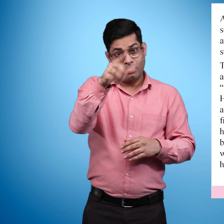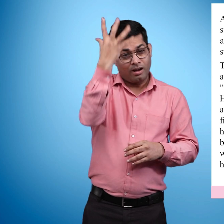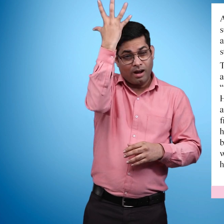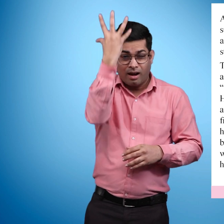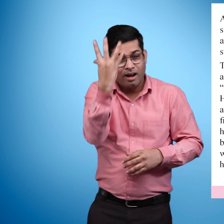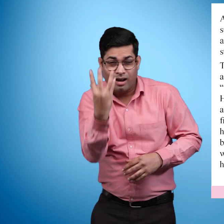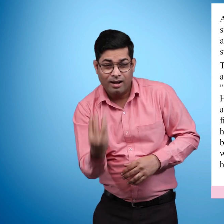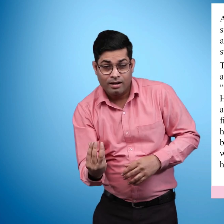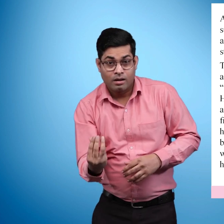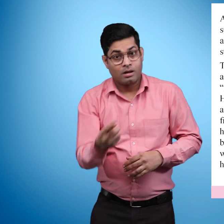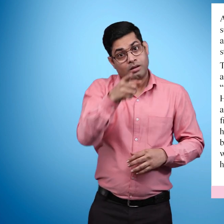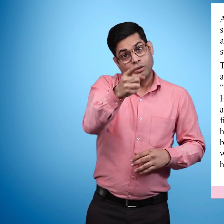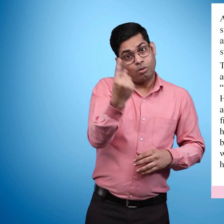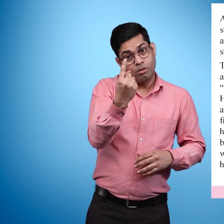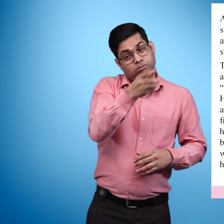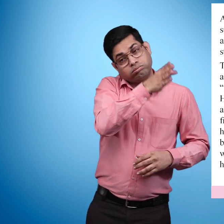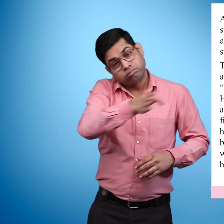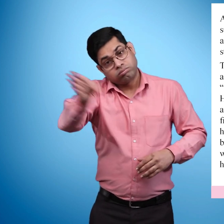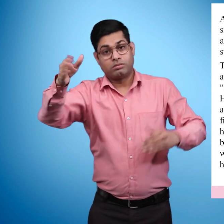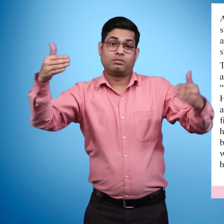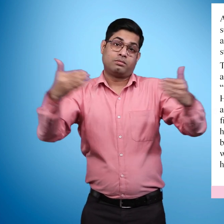"you are sure to meet ghosts.